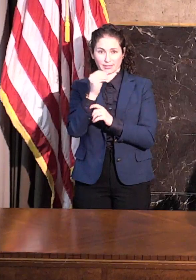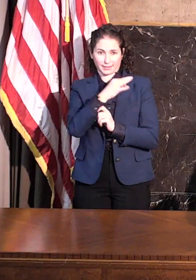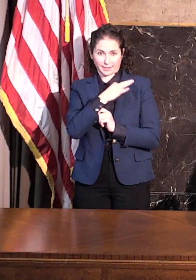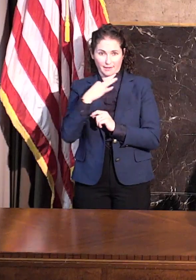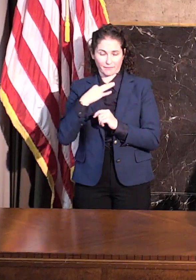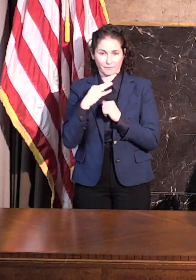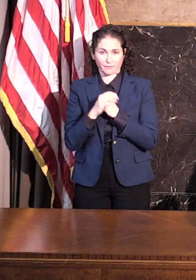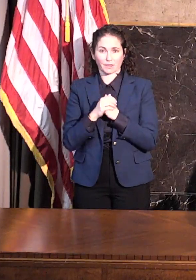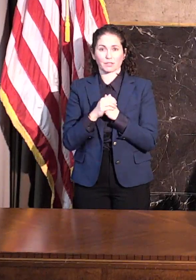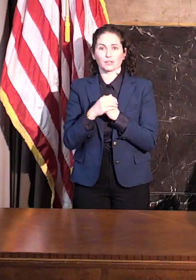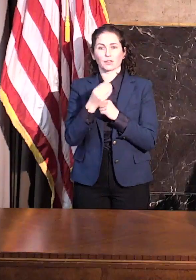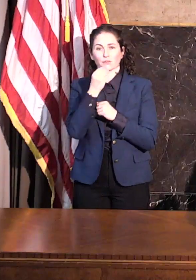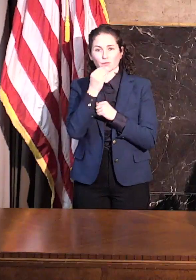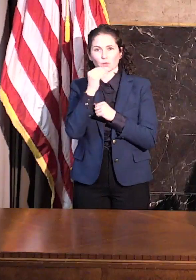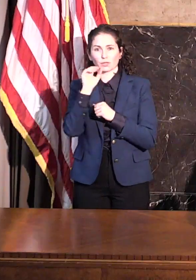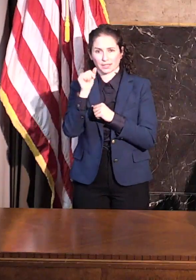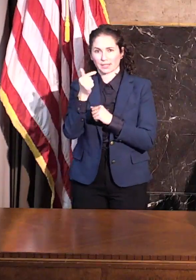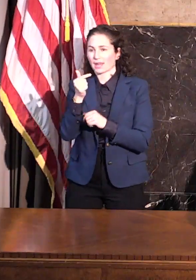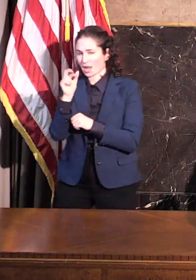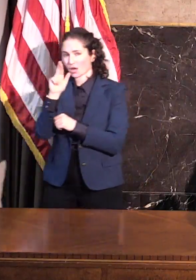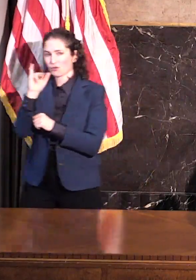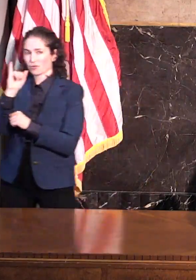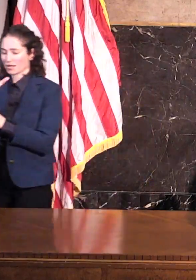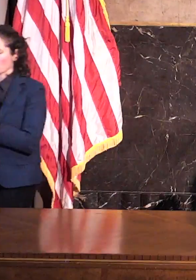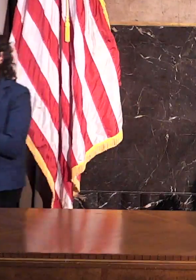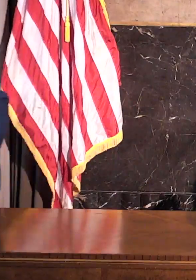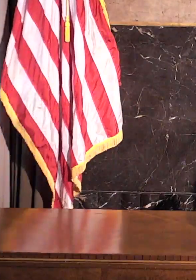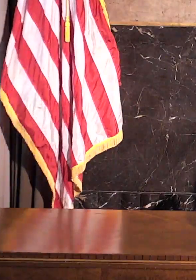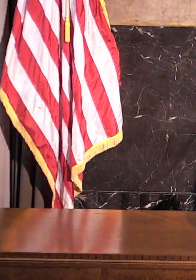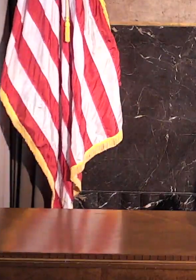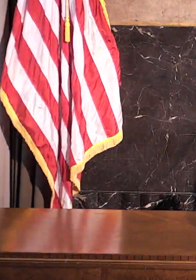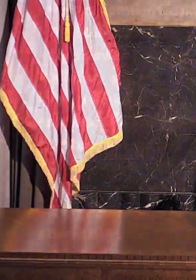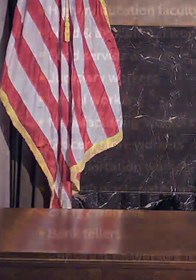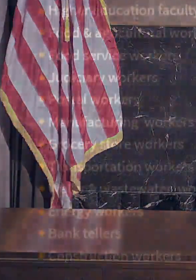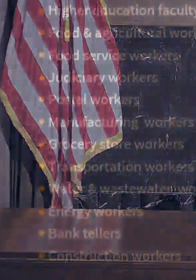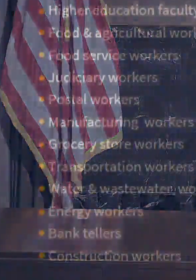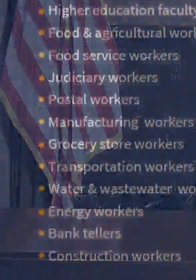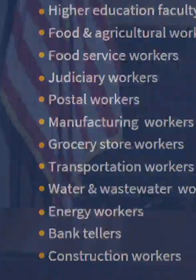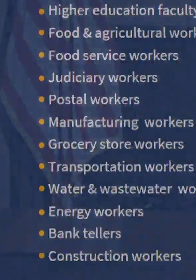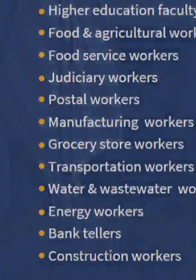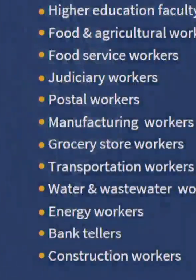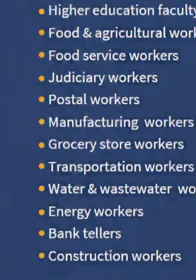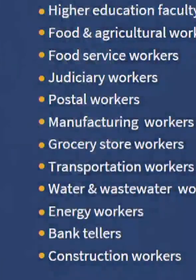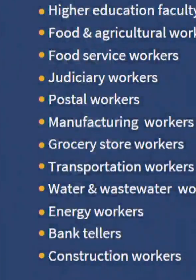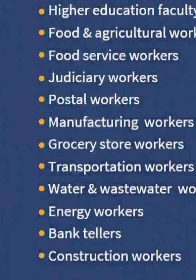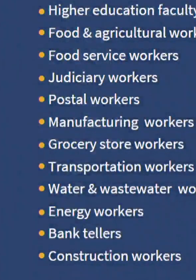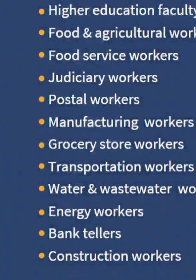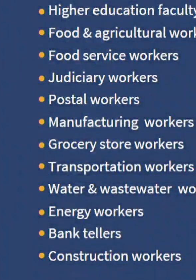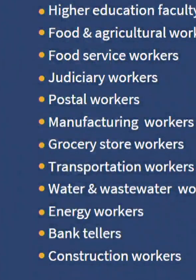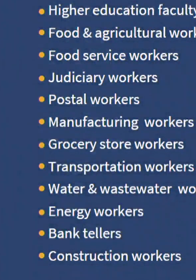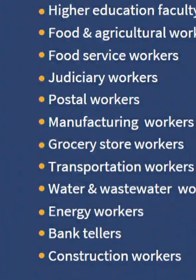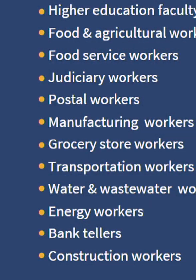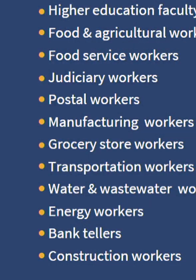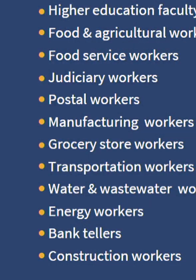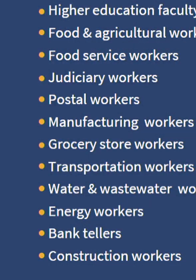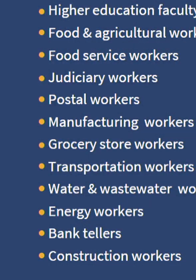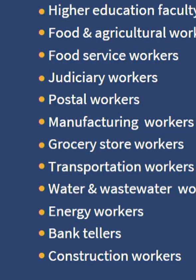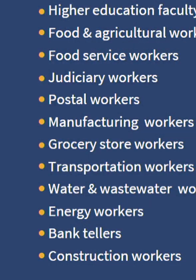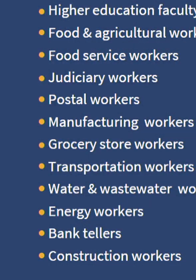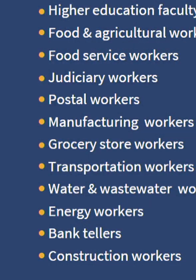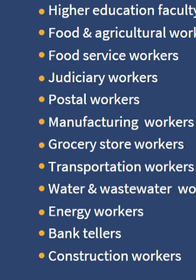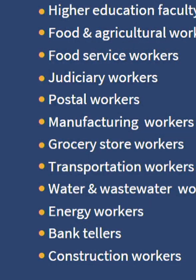old. I'm going to quickly go through the list. It'll be up here for you to see as well. But this